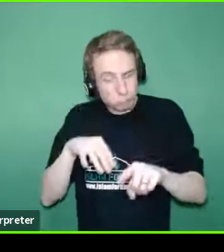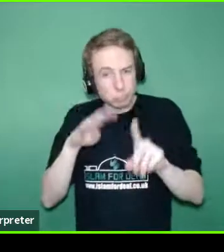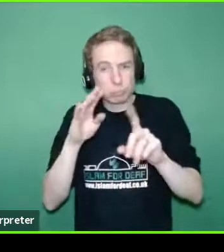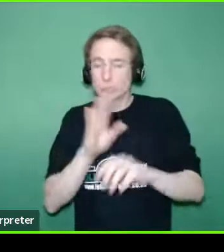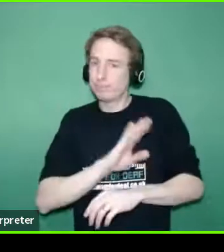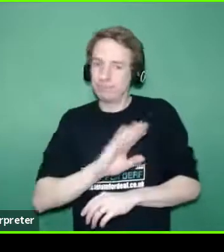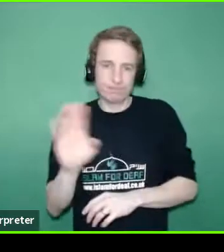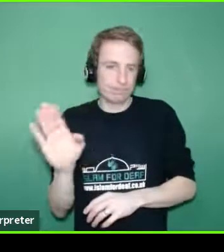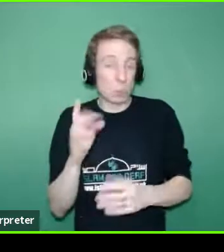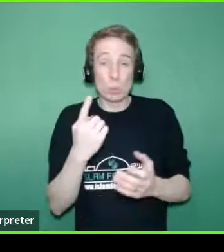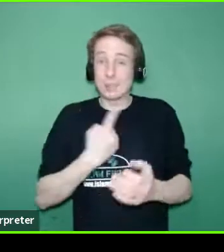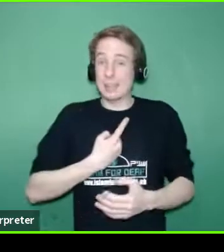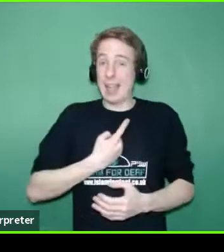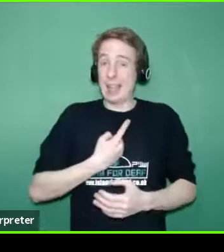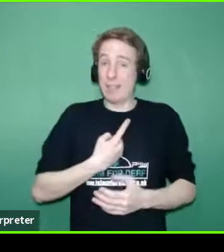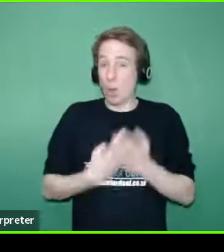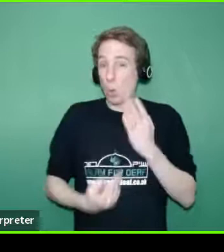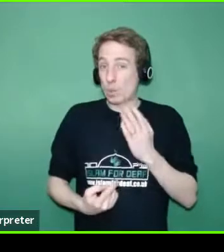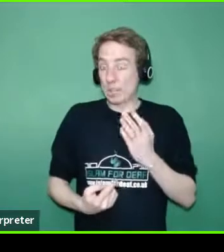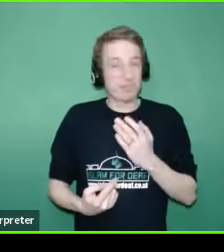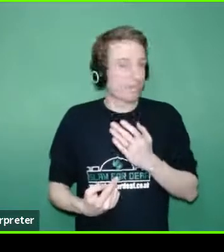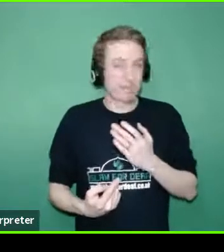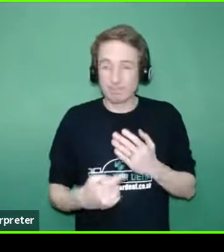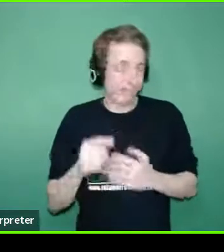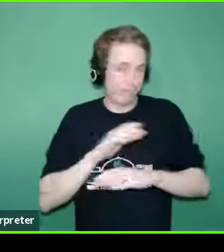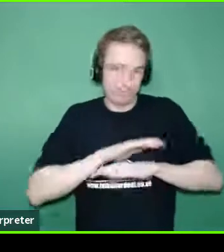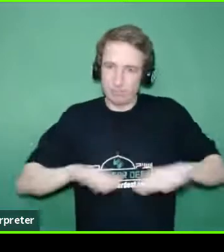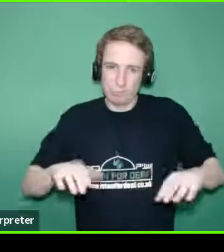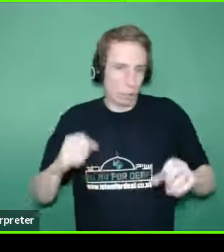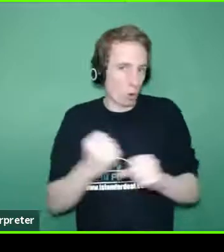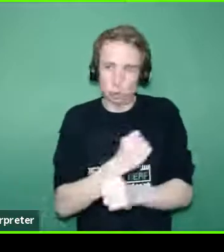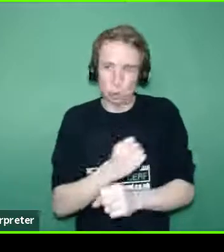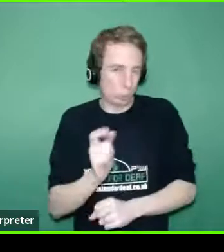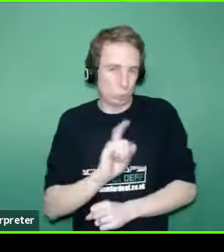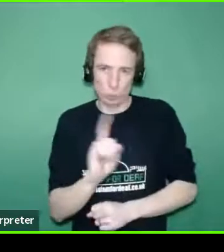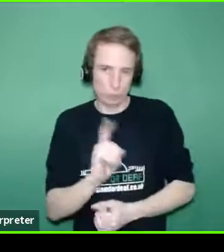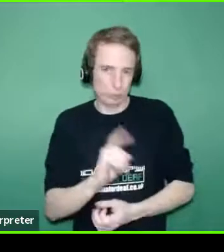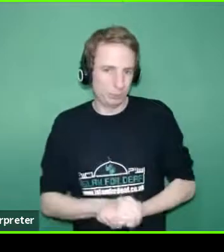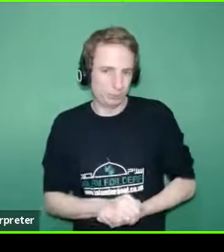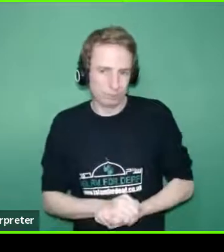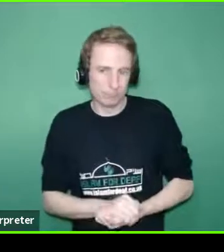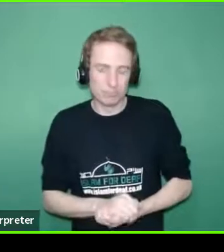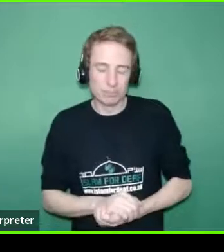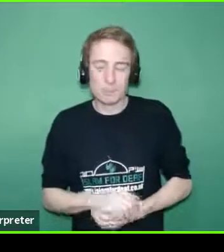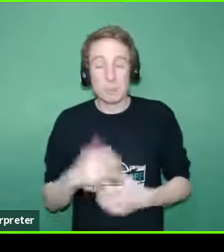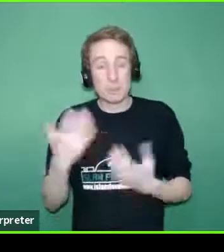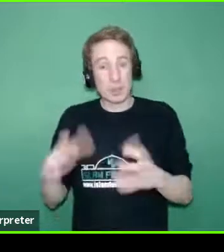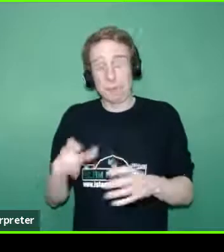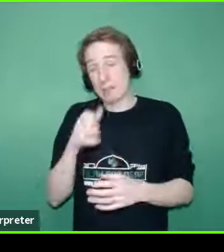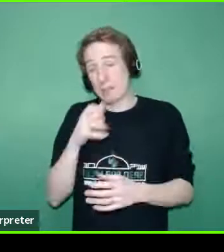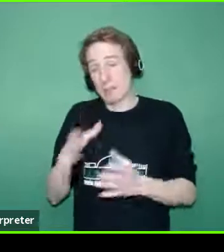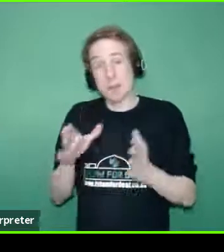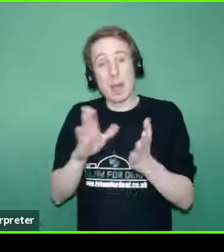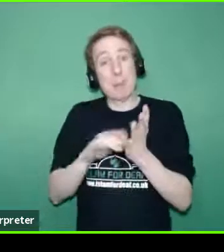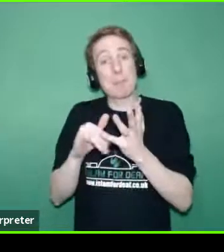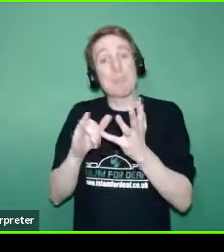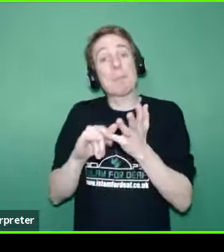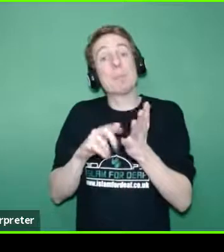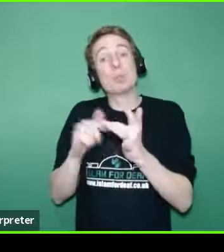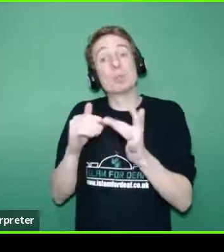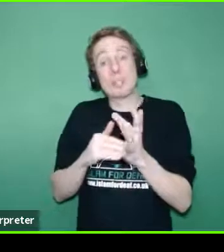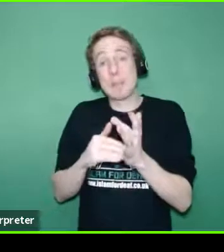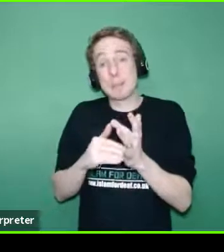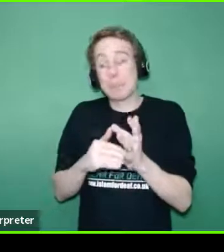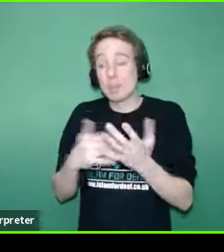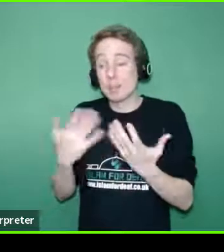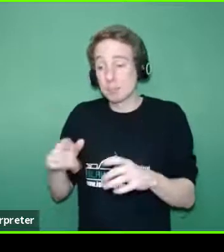it's been reported in the authentic book, the authentic collection of narrations by Imam Muslim, that the Prophet, peace